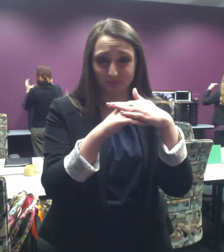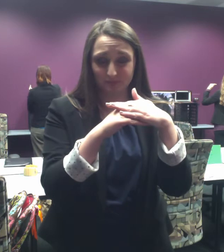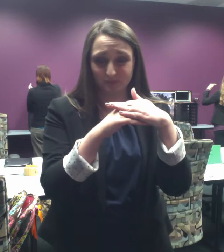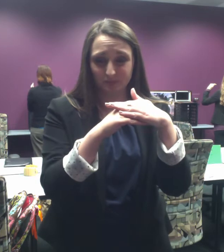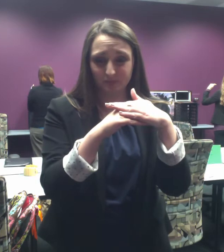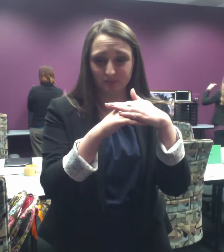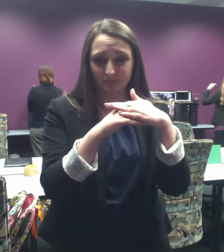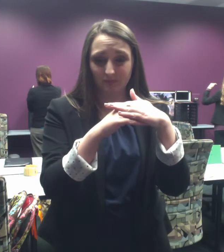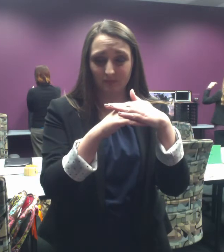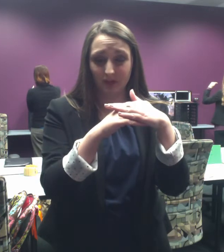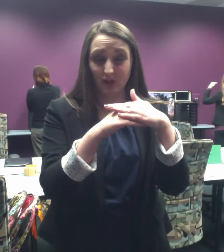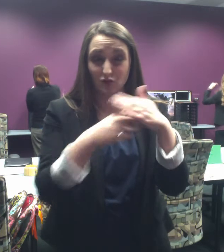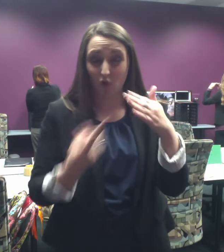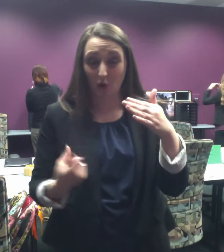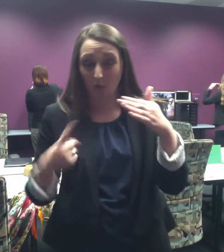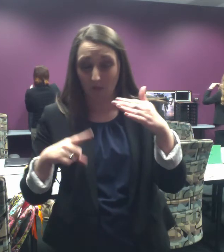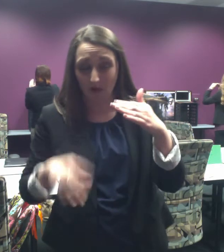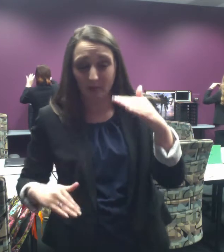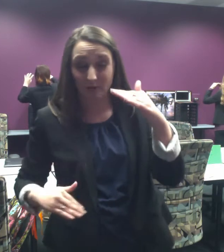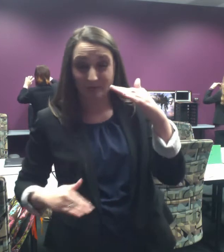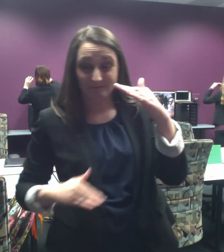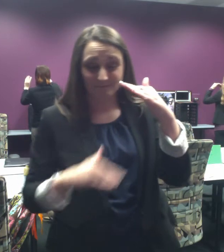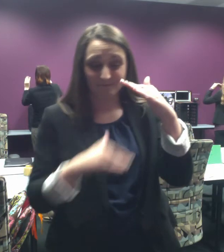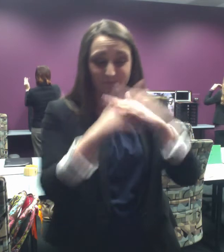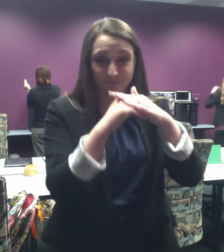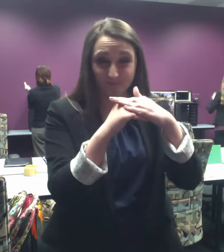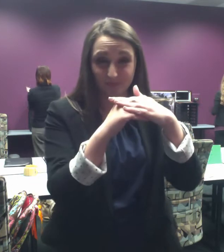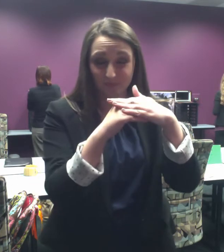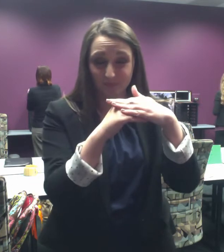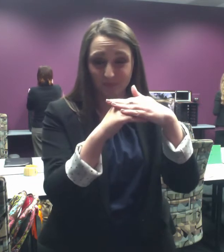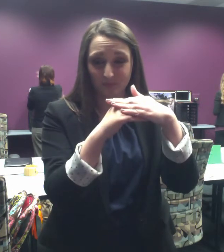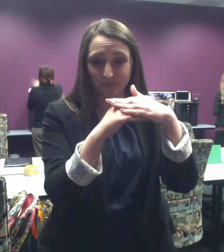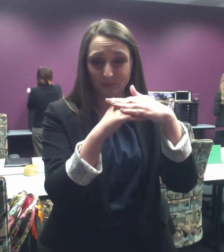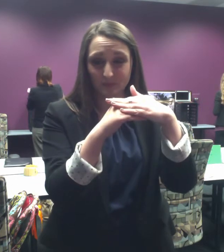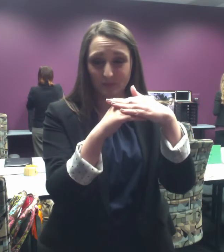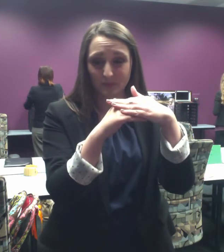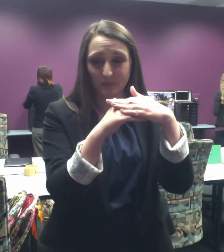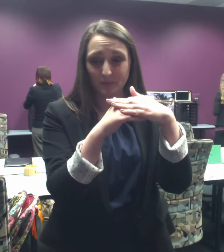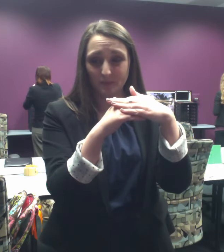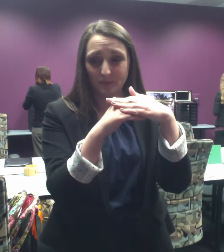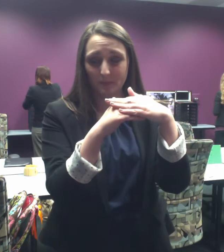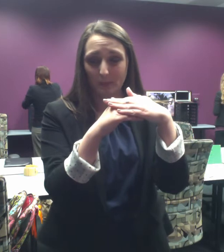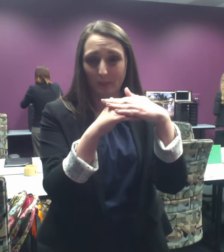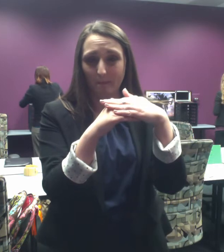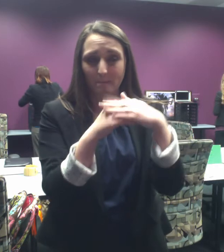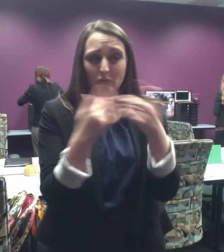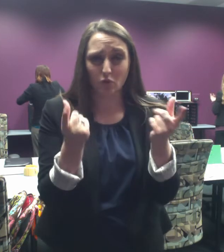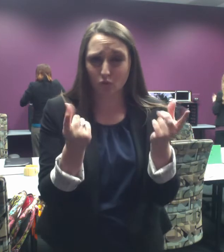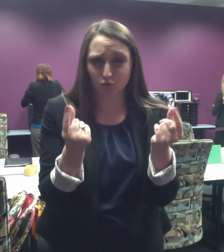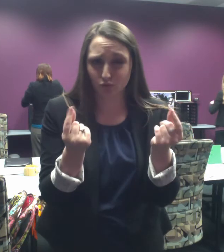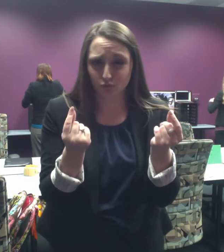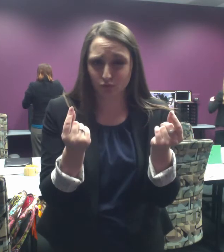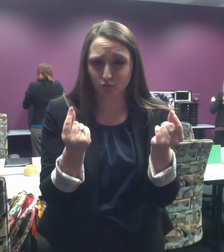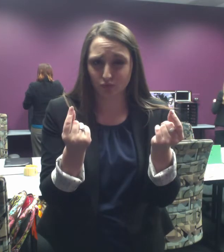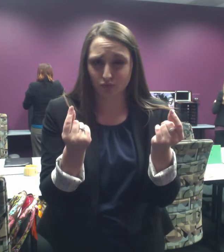the point where it loses its ability to hold water vapor, what does it do?